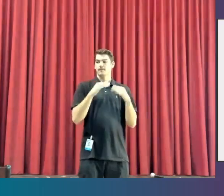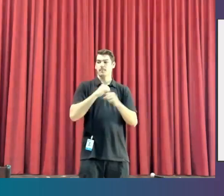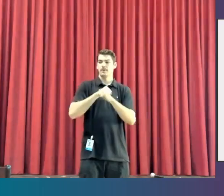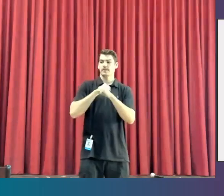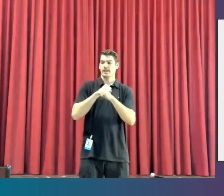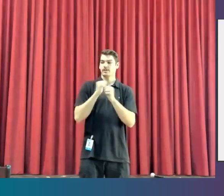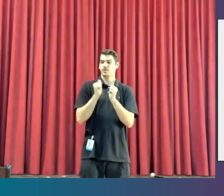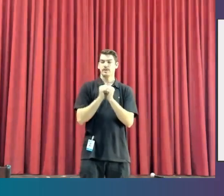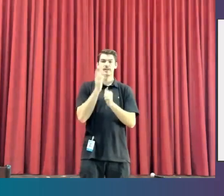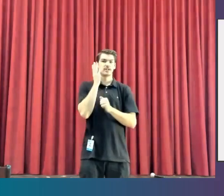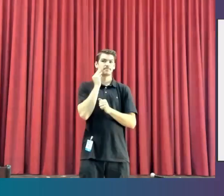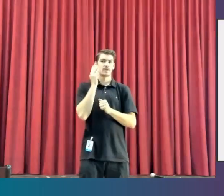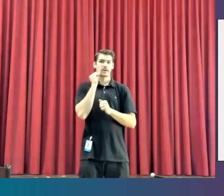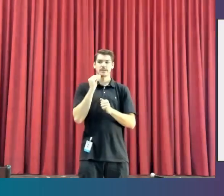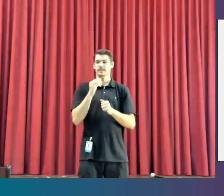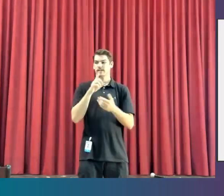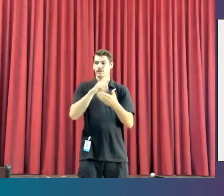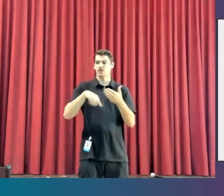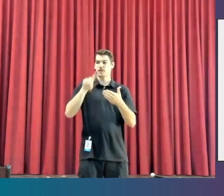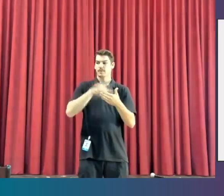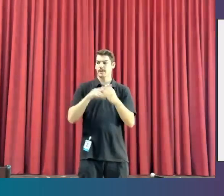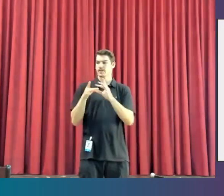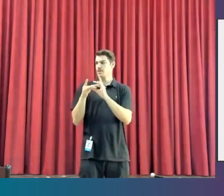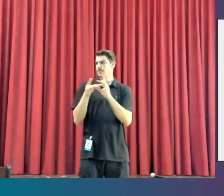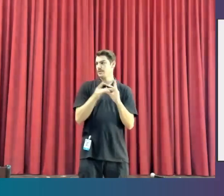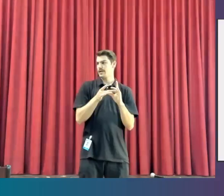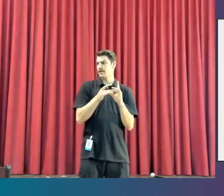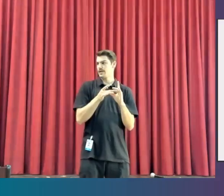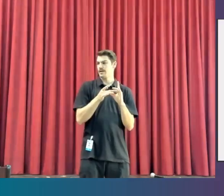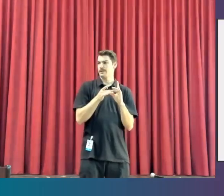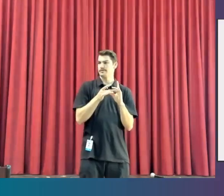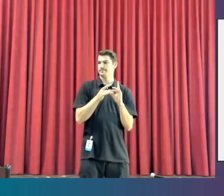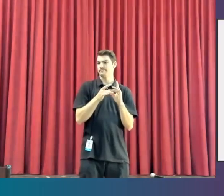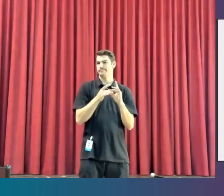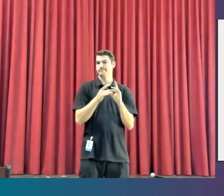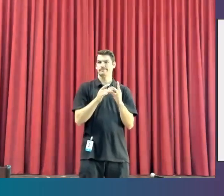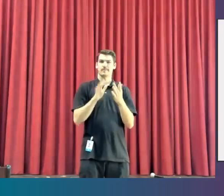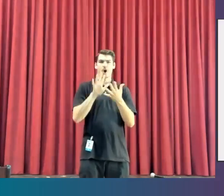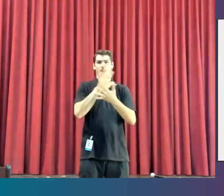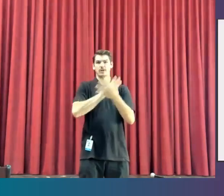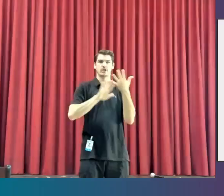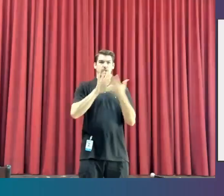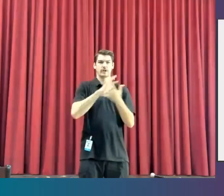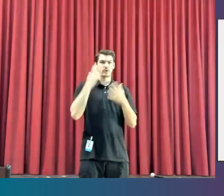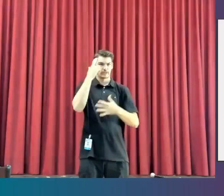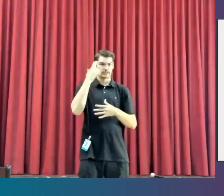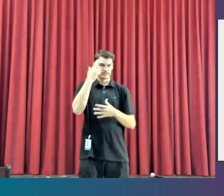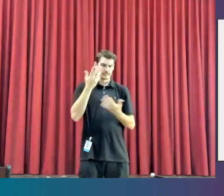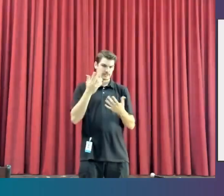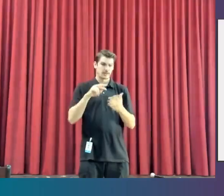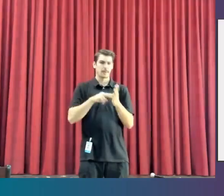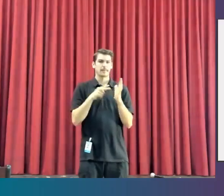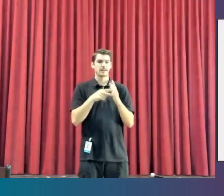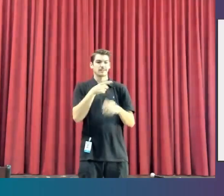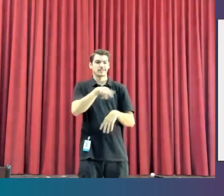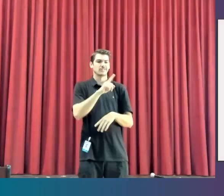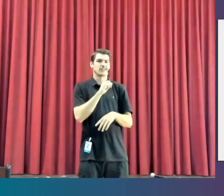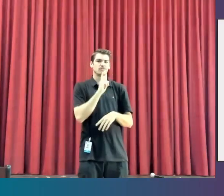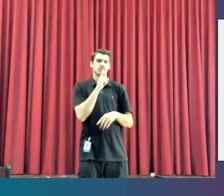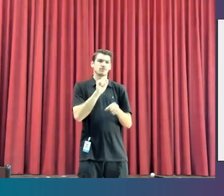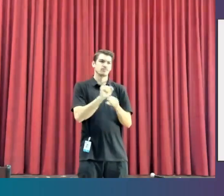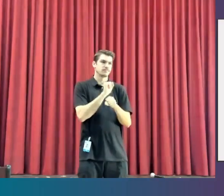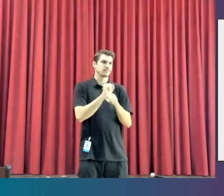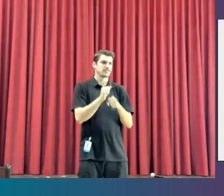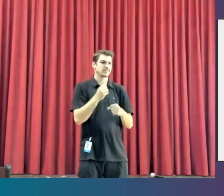against experiencing discrimination based on arbitrary reasons. Reasons that shouldn't really matter when they